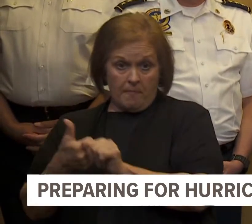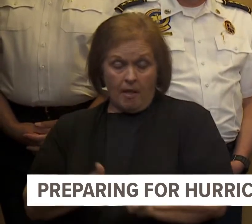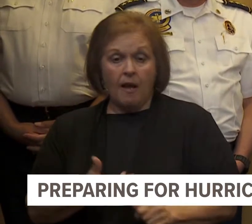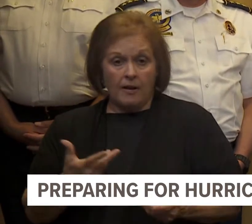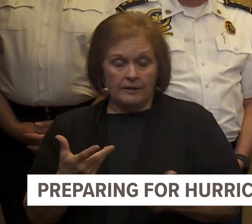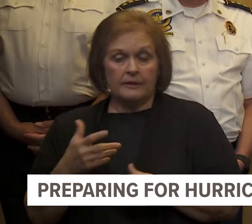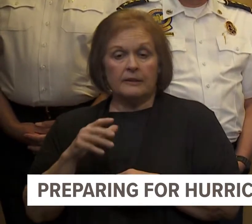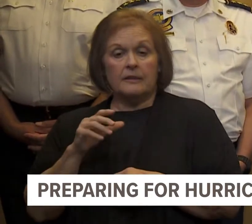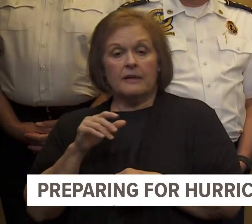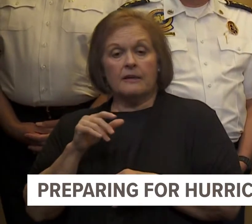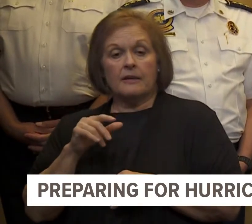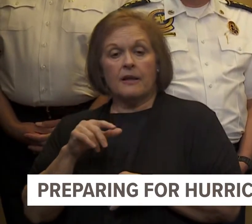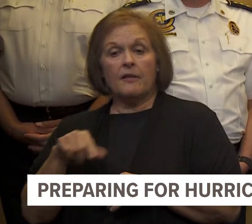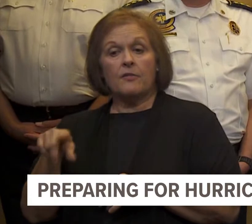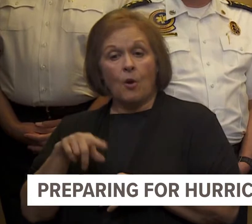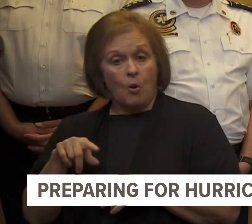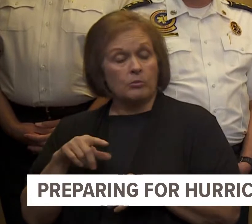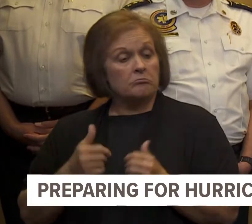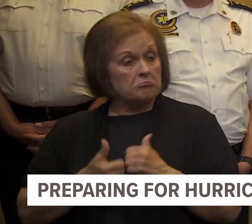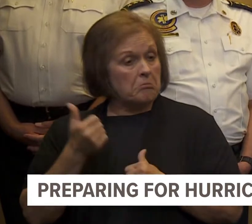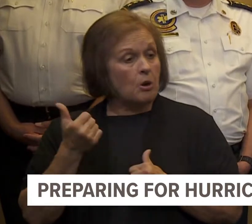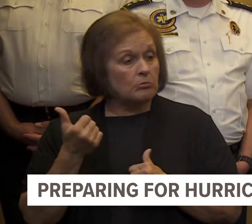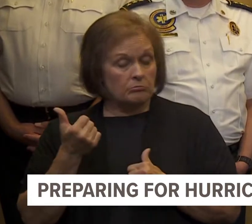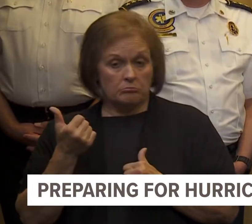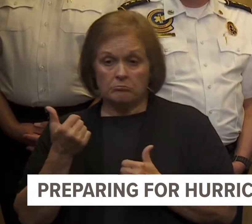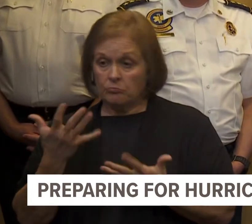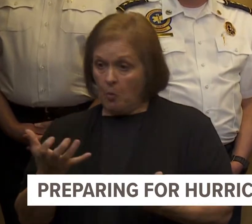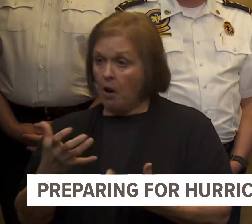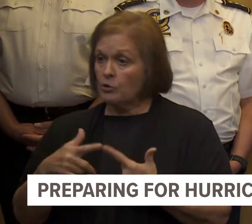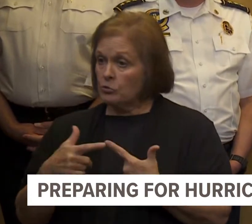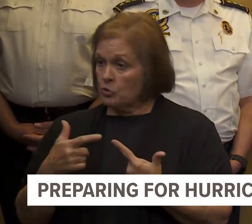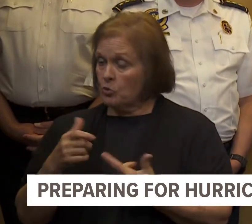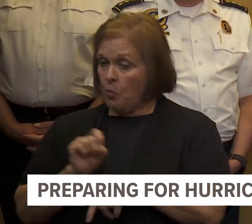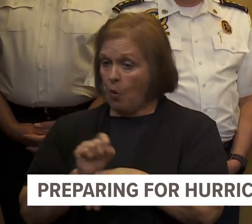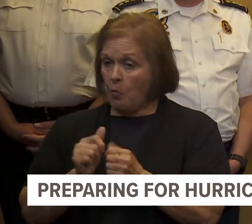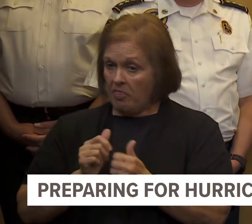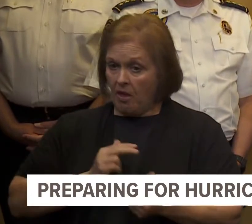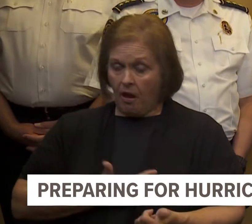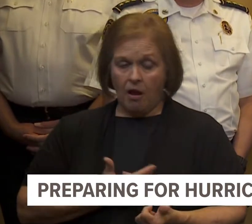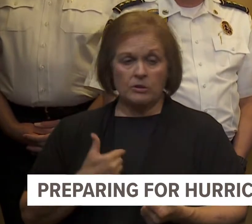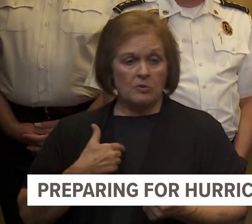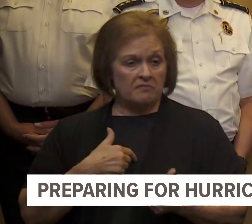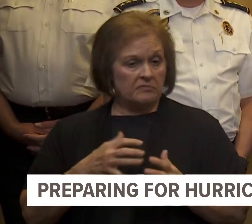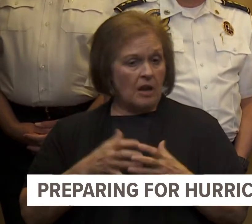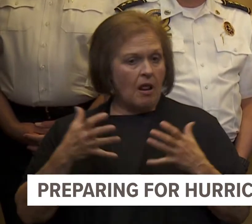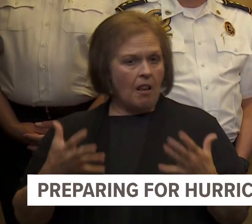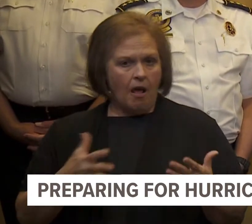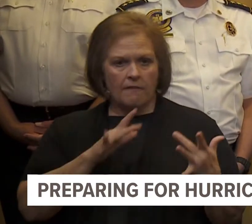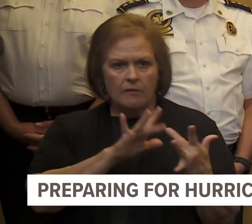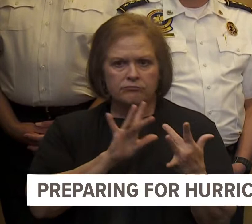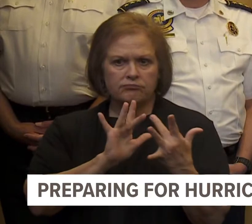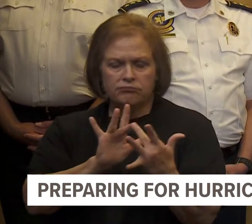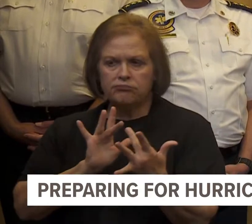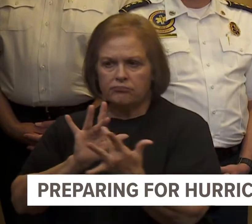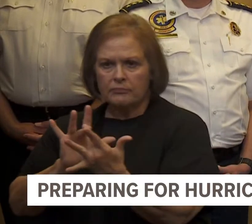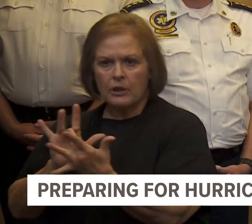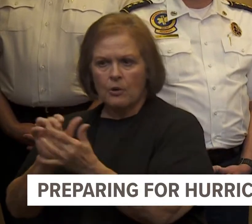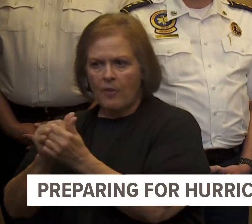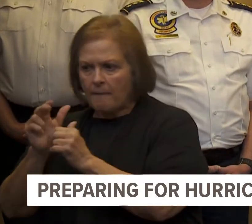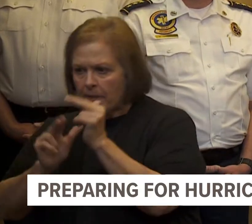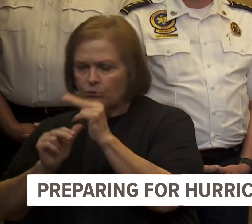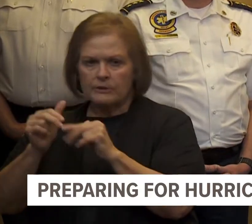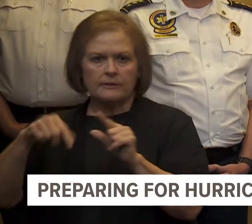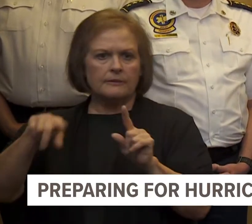because by and large, they've been very, very responsive, wanting to work on it. We've done a ton of outreach at the buildings with